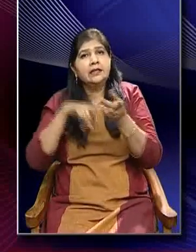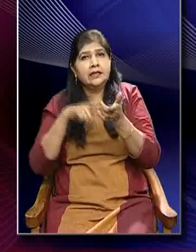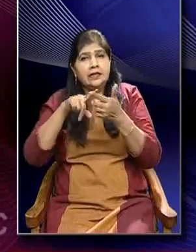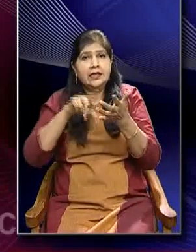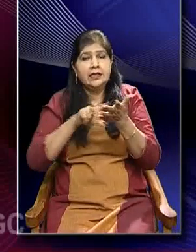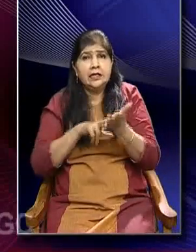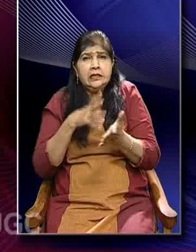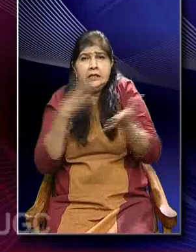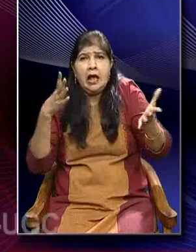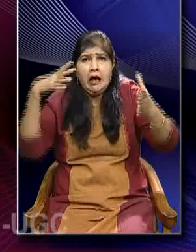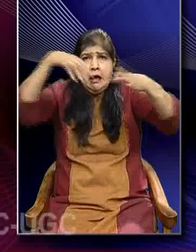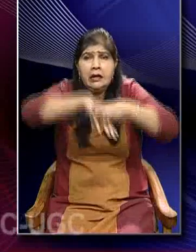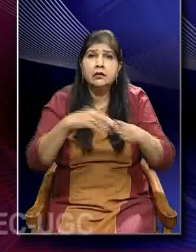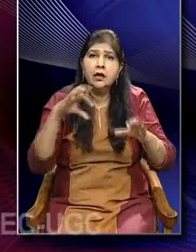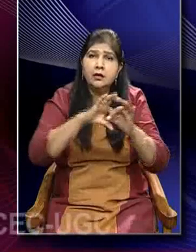intensity,